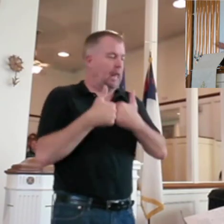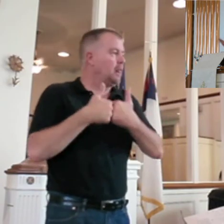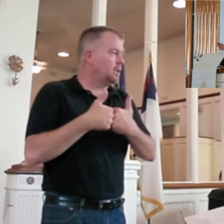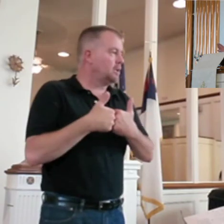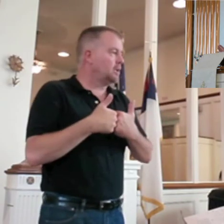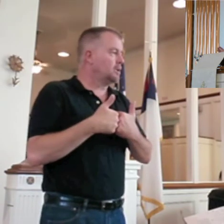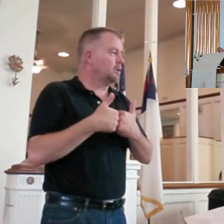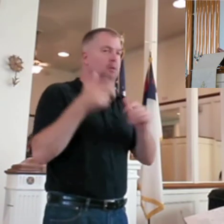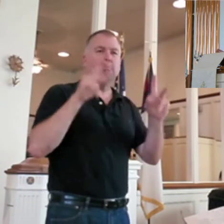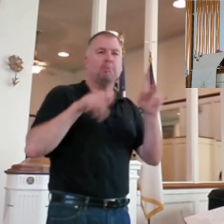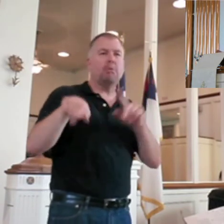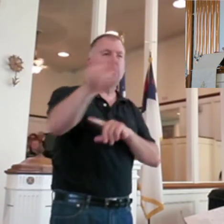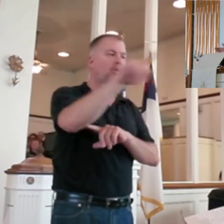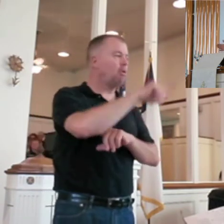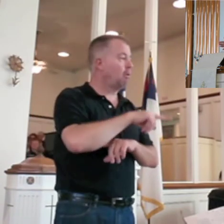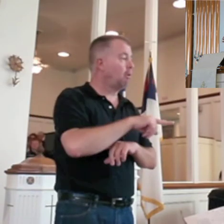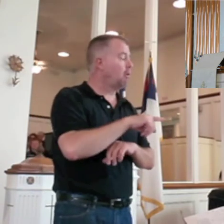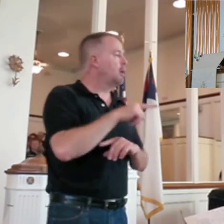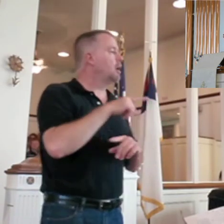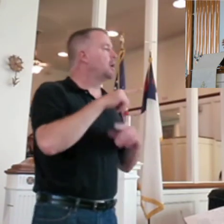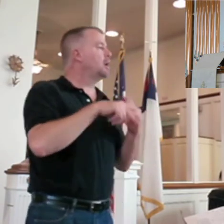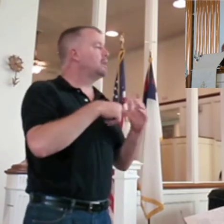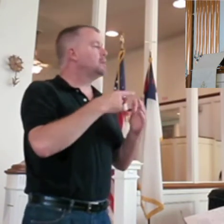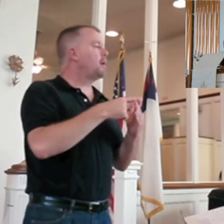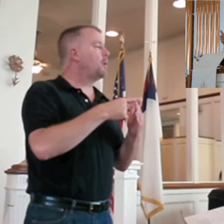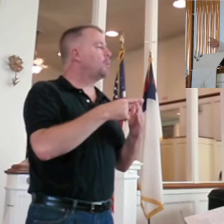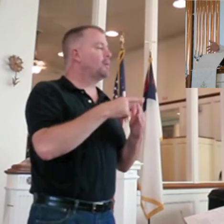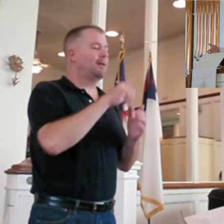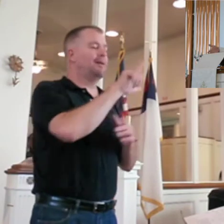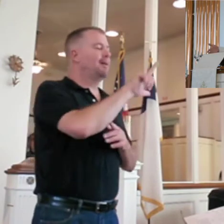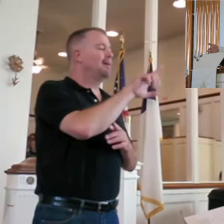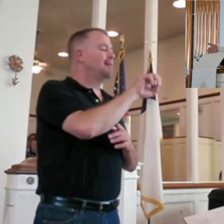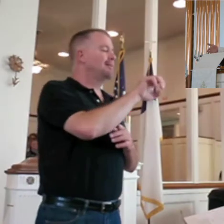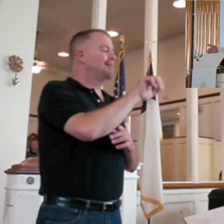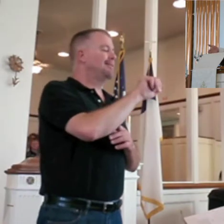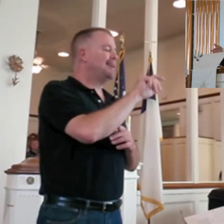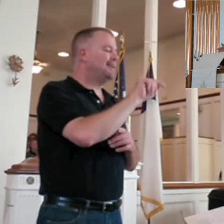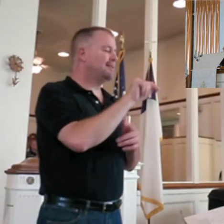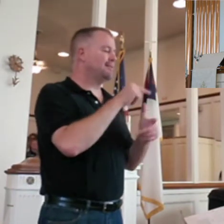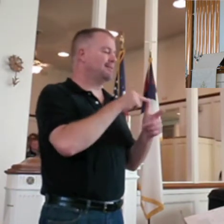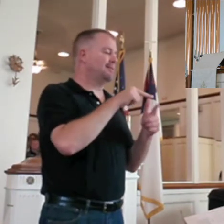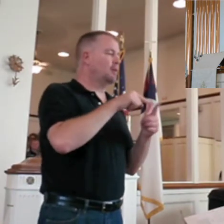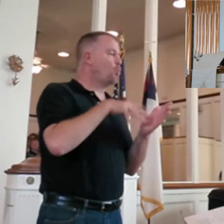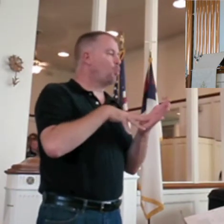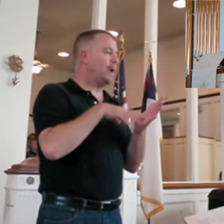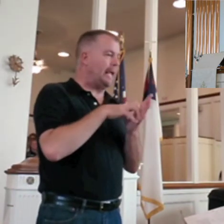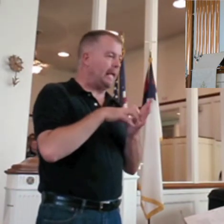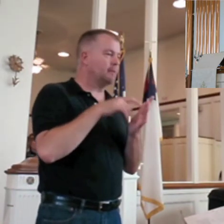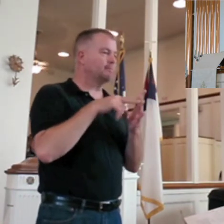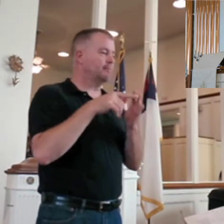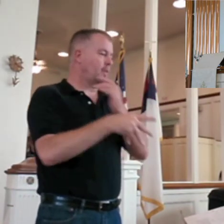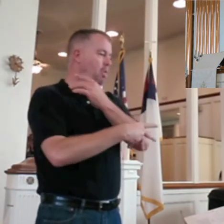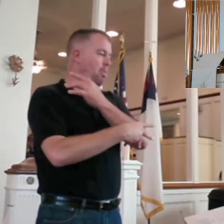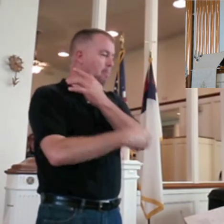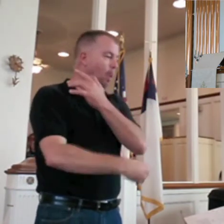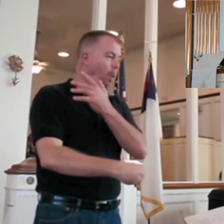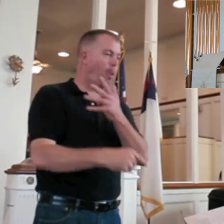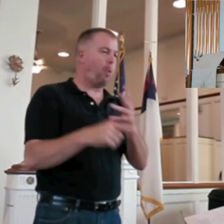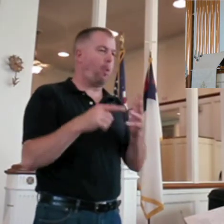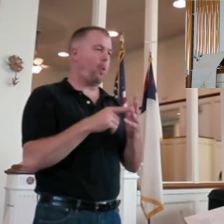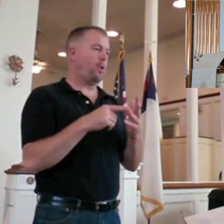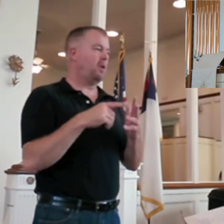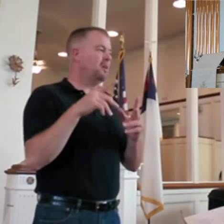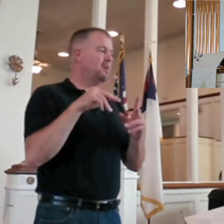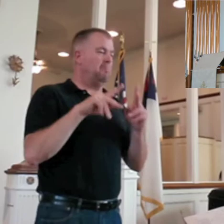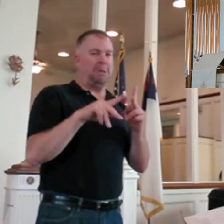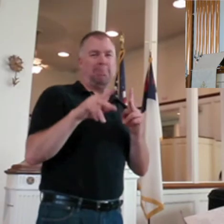are challenging people that it's about the least, not about the greatest. It's about the